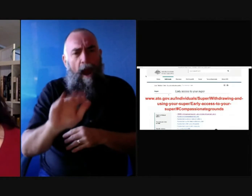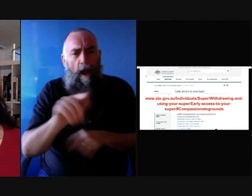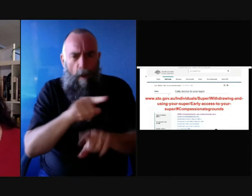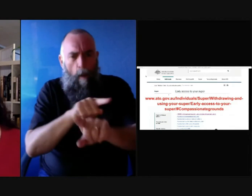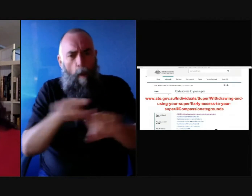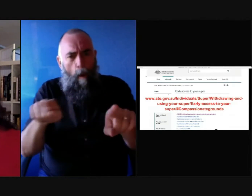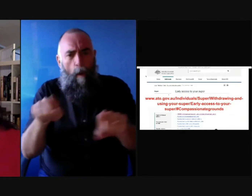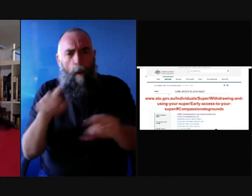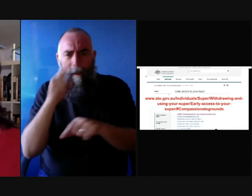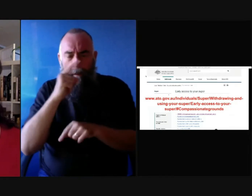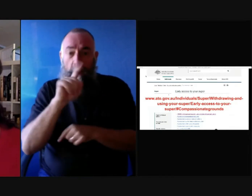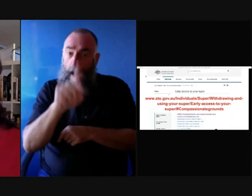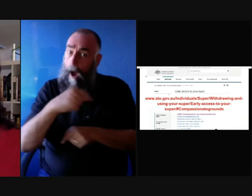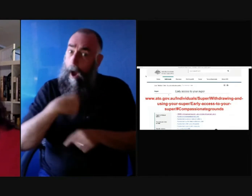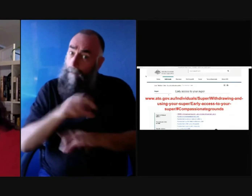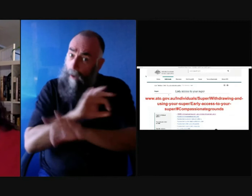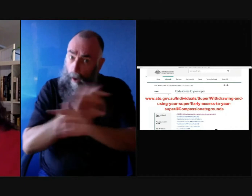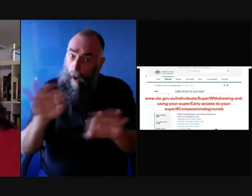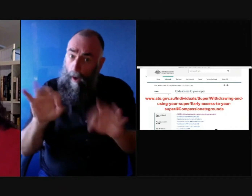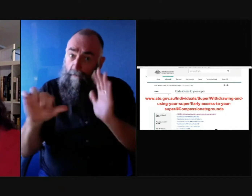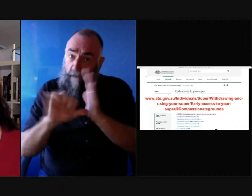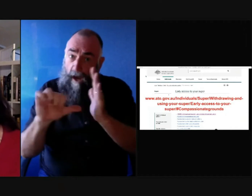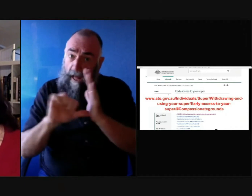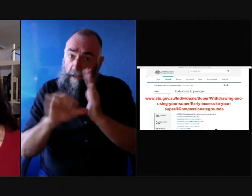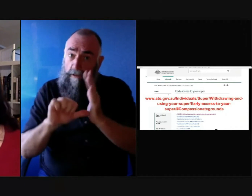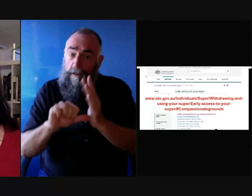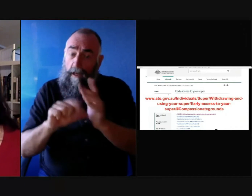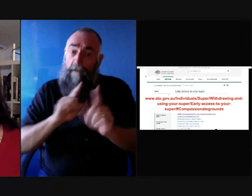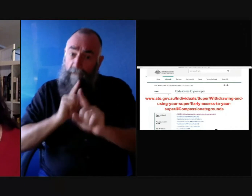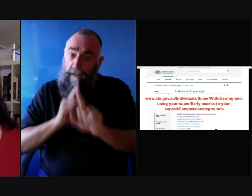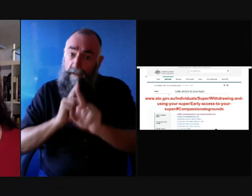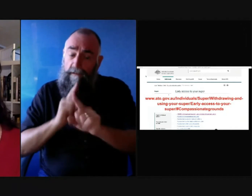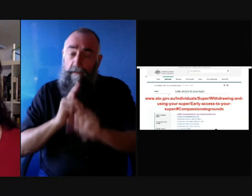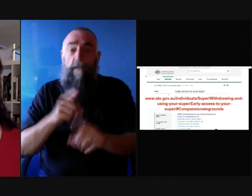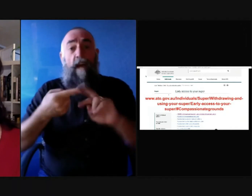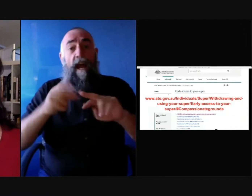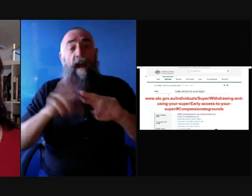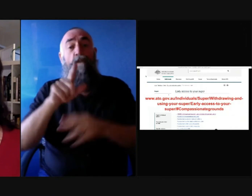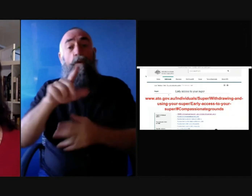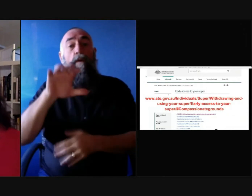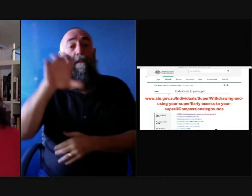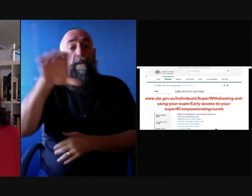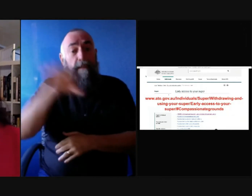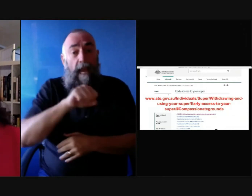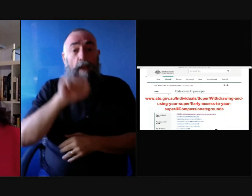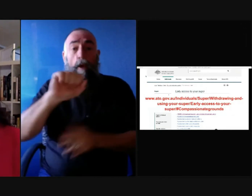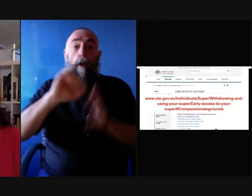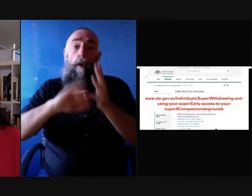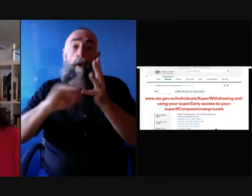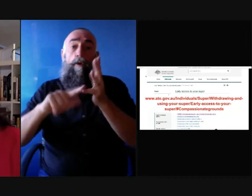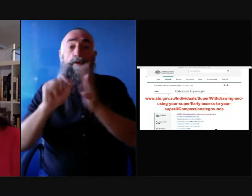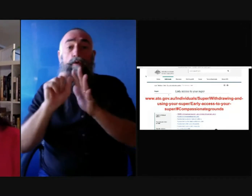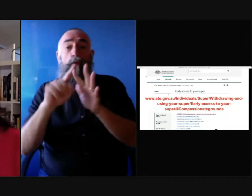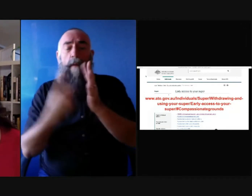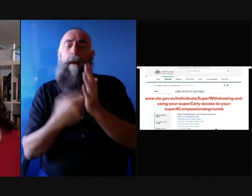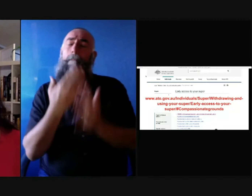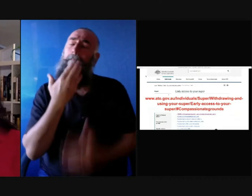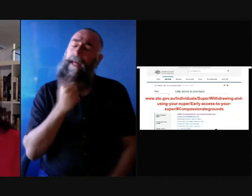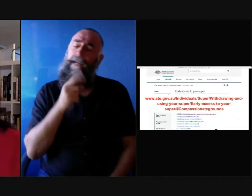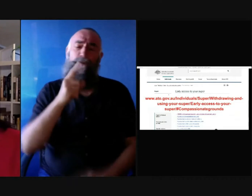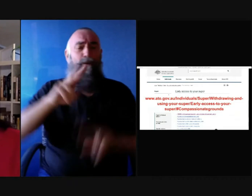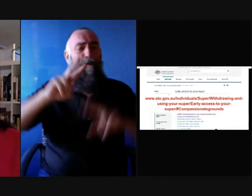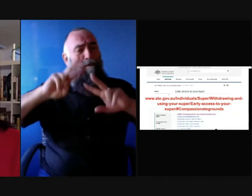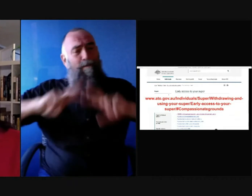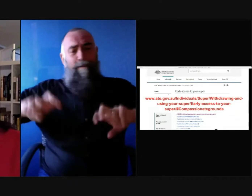I am not a financial advisor. So when it comes to withdrawing your superannuation, please make sure you go and do as much research as you